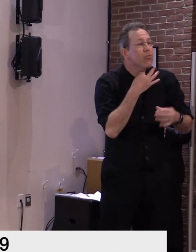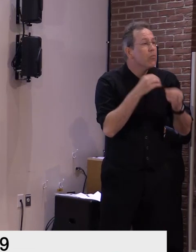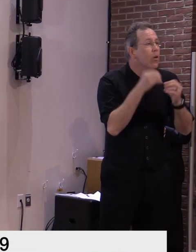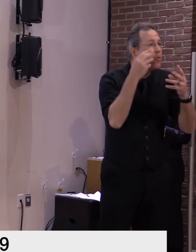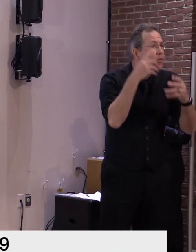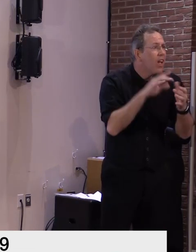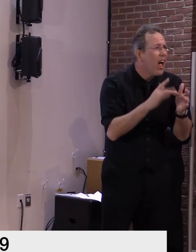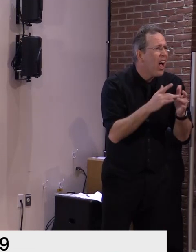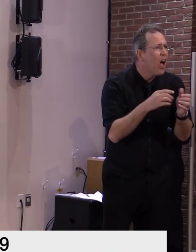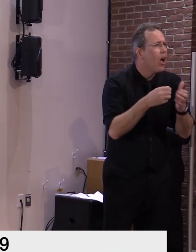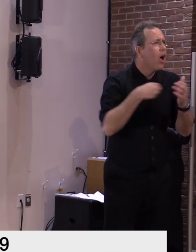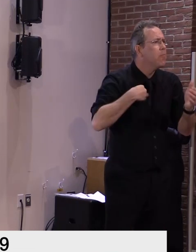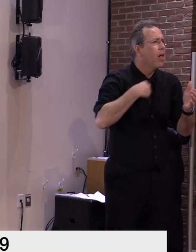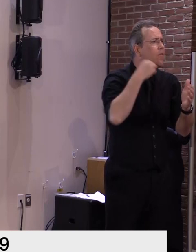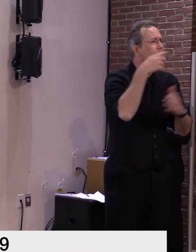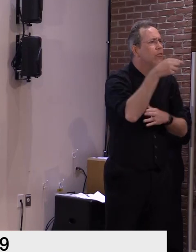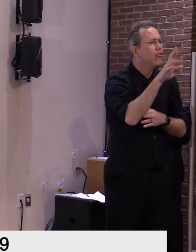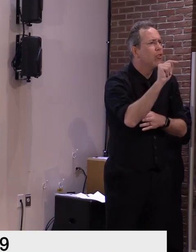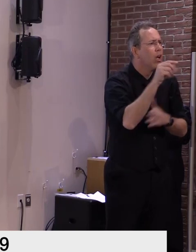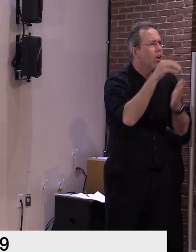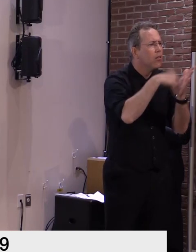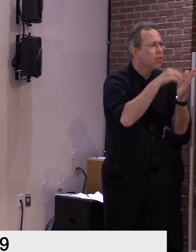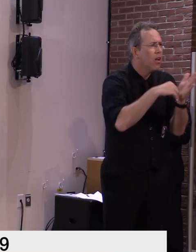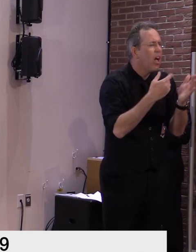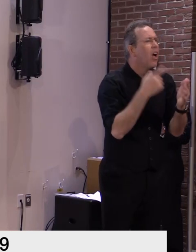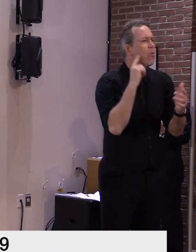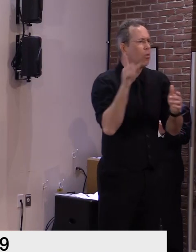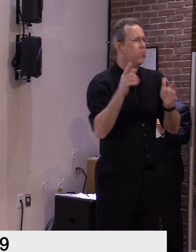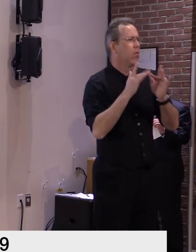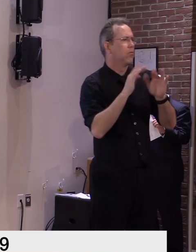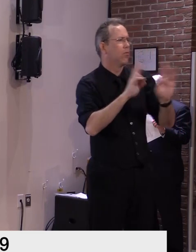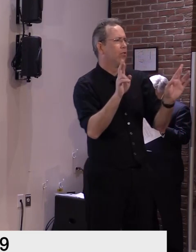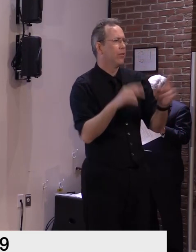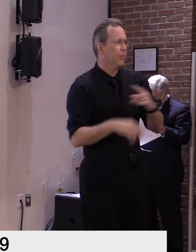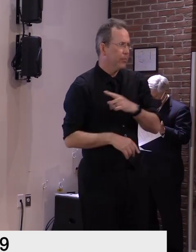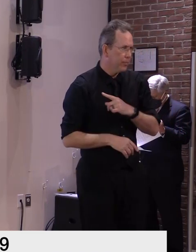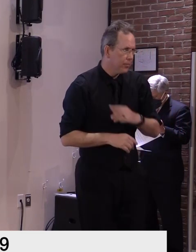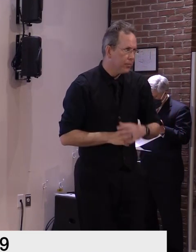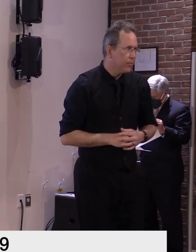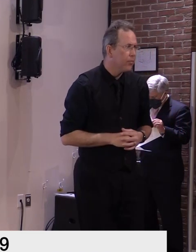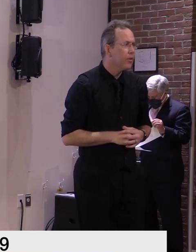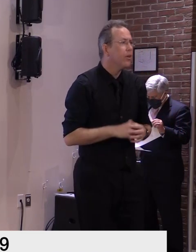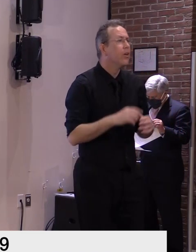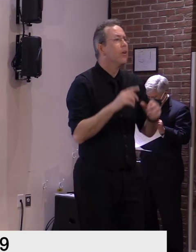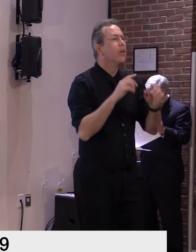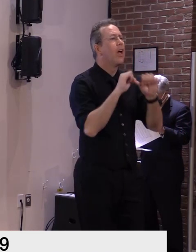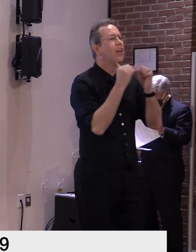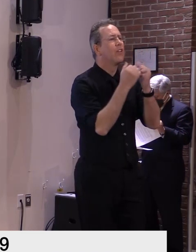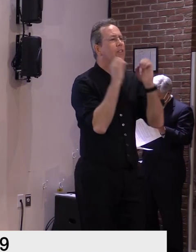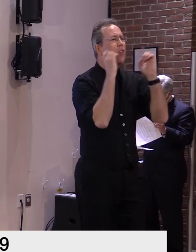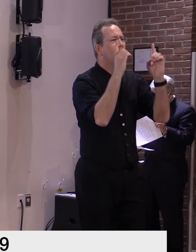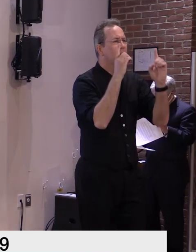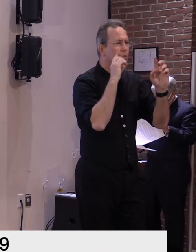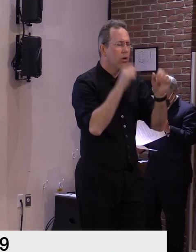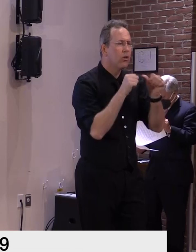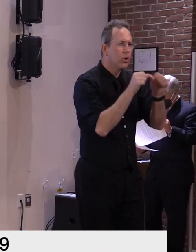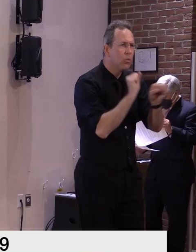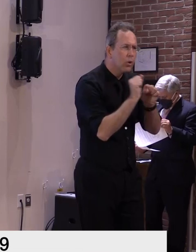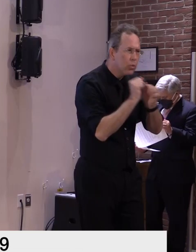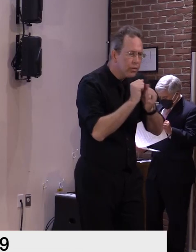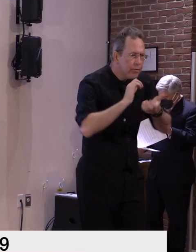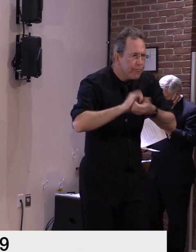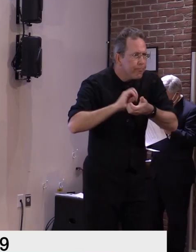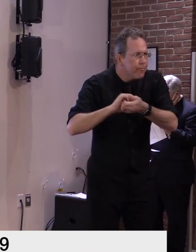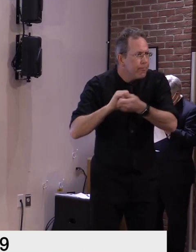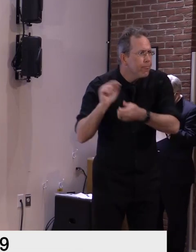learning opportunities. AOE will continue to work with districts on school-based programs as part of our broader recovery planning efforts.